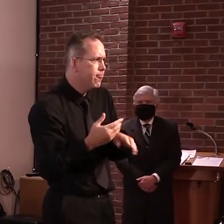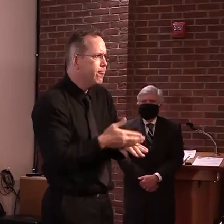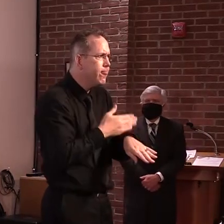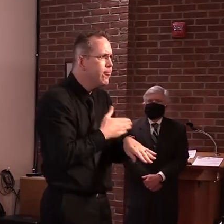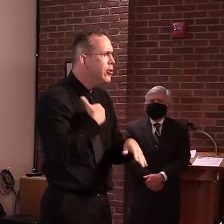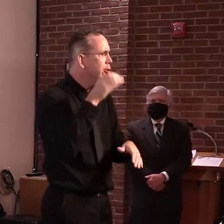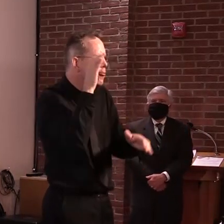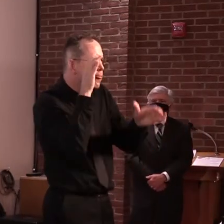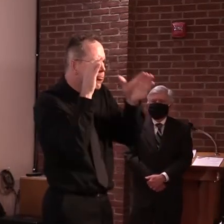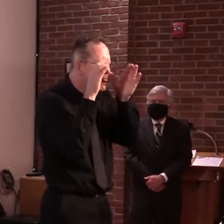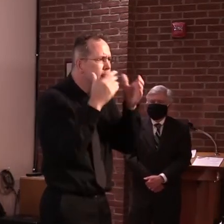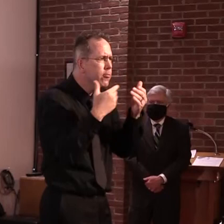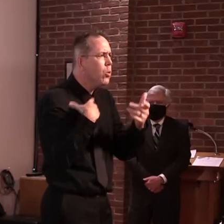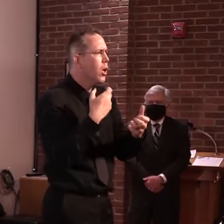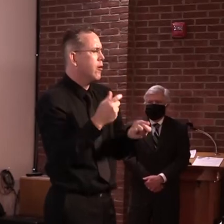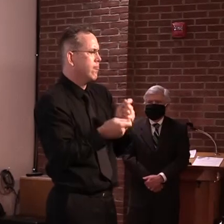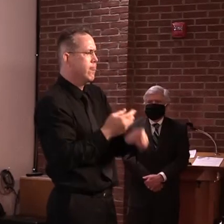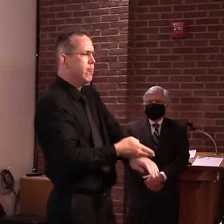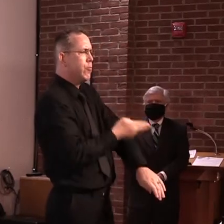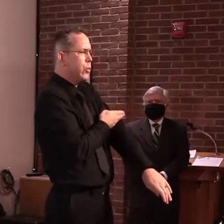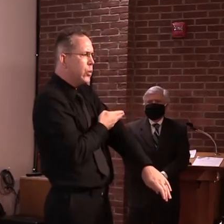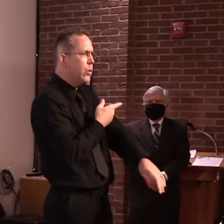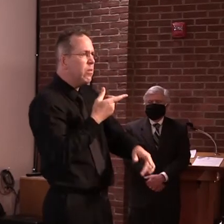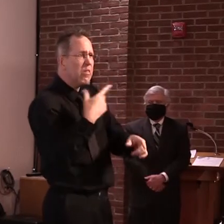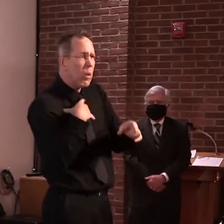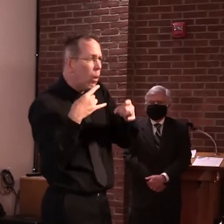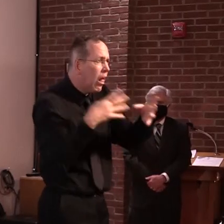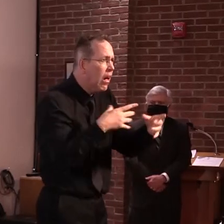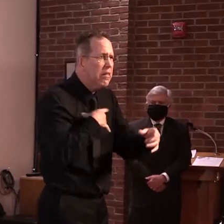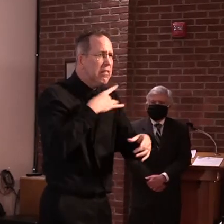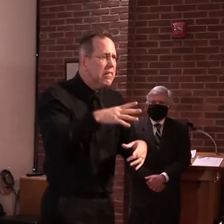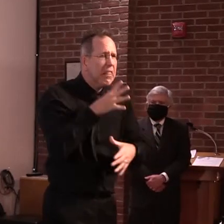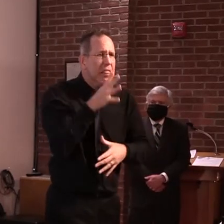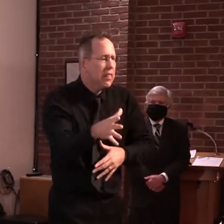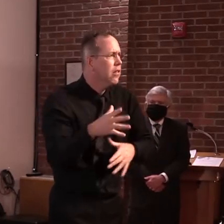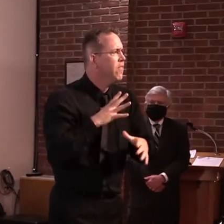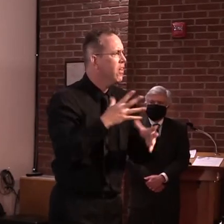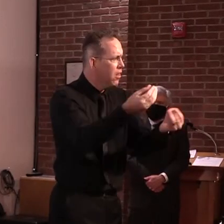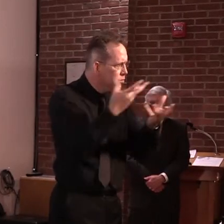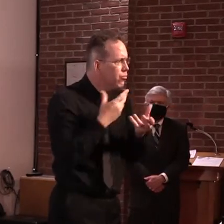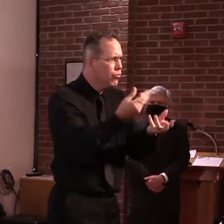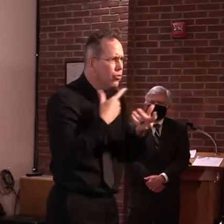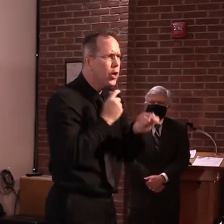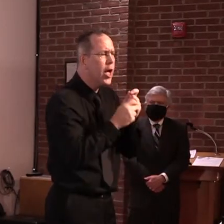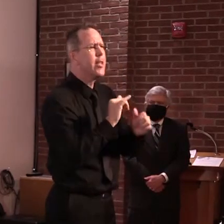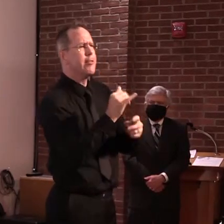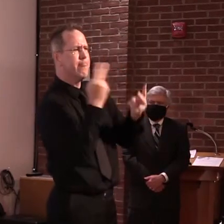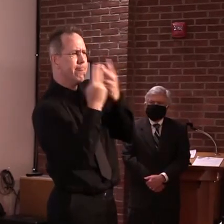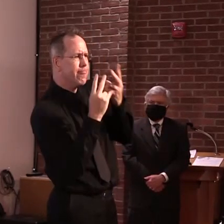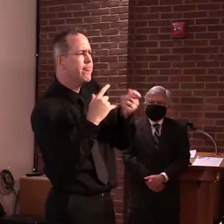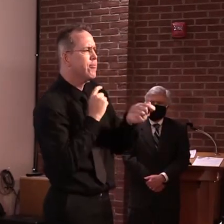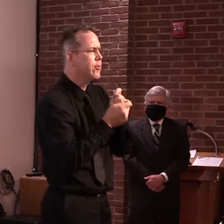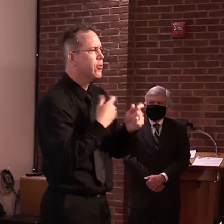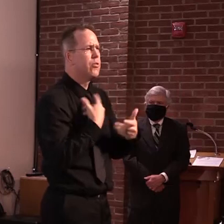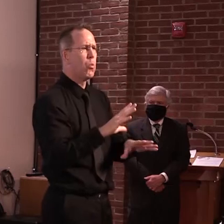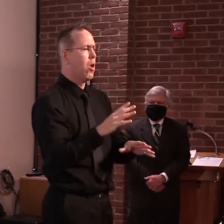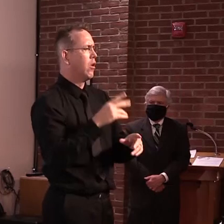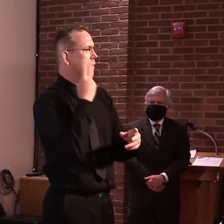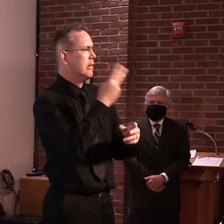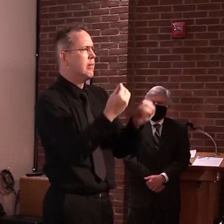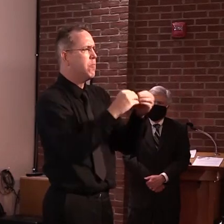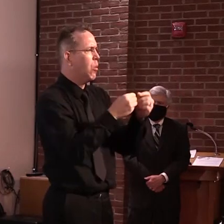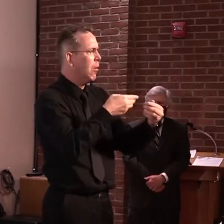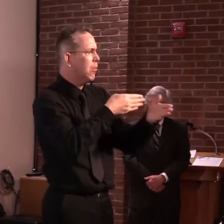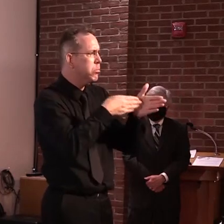Now, turning back to our COVID response, 3 weeks ago, we presented the first phase